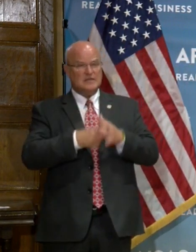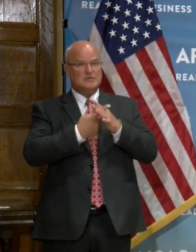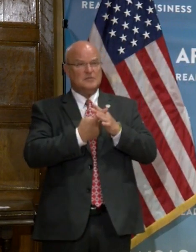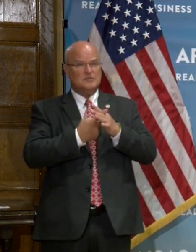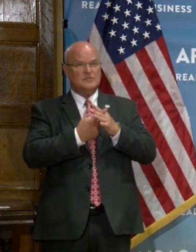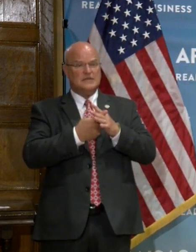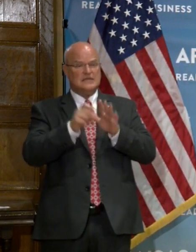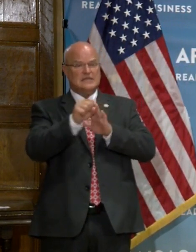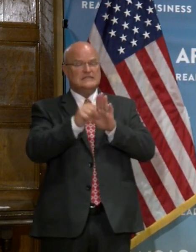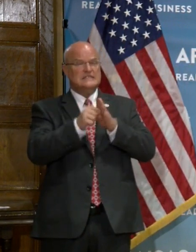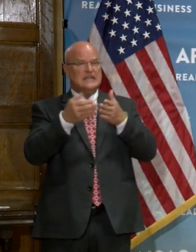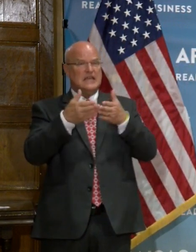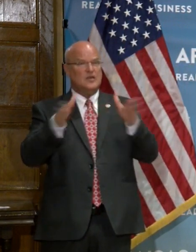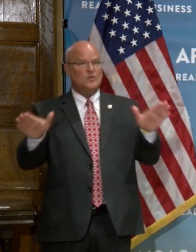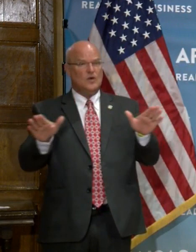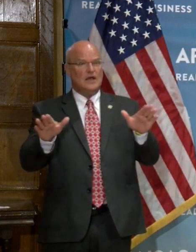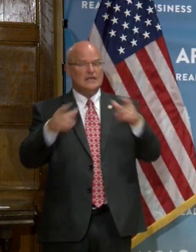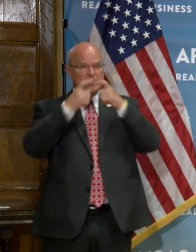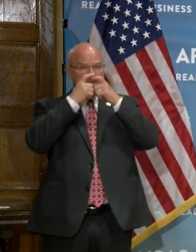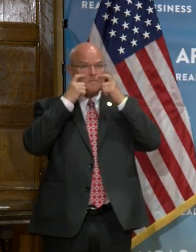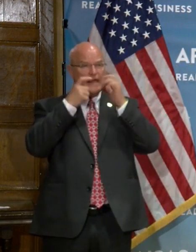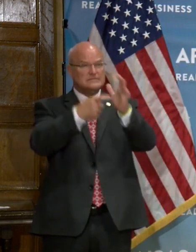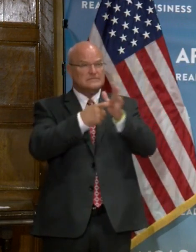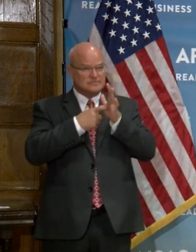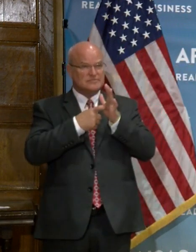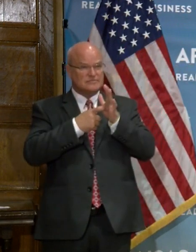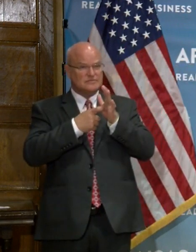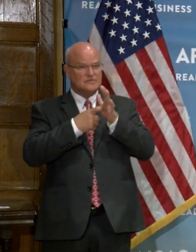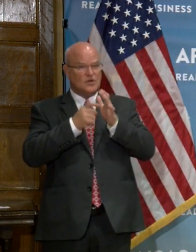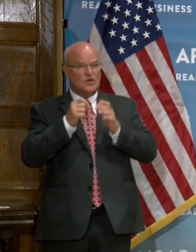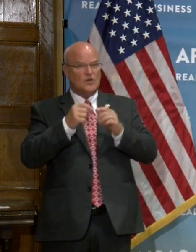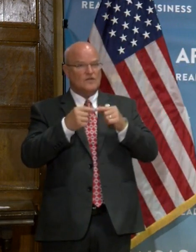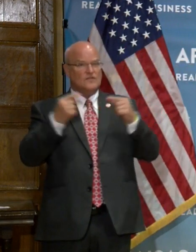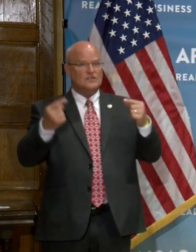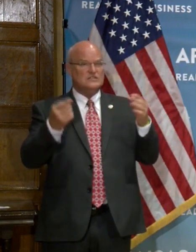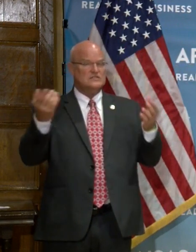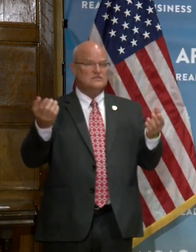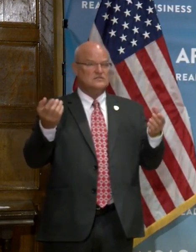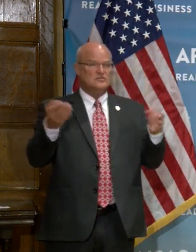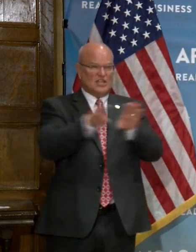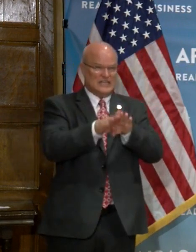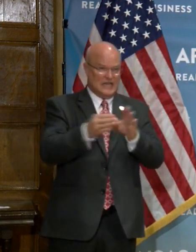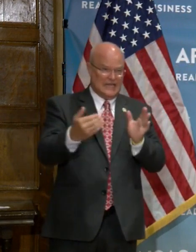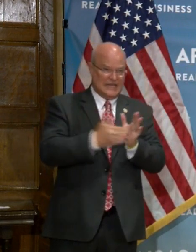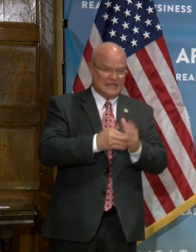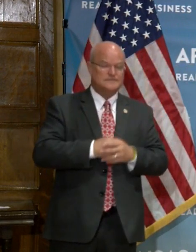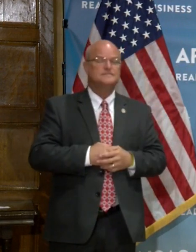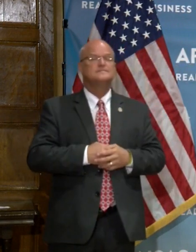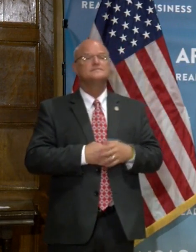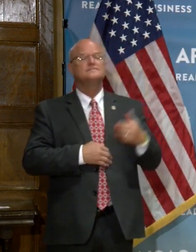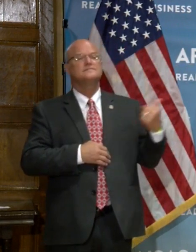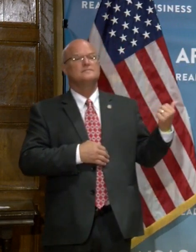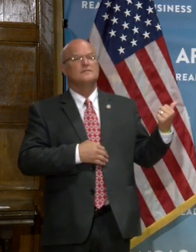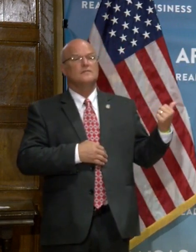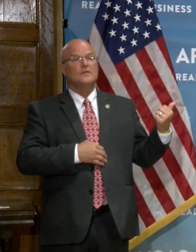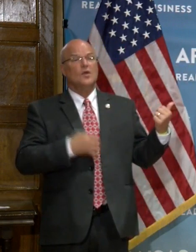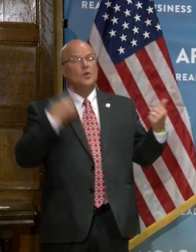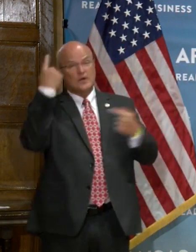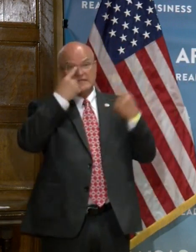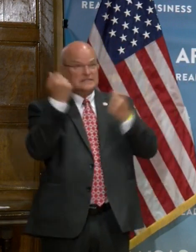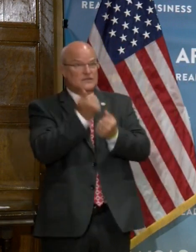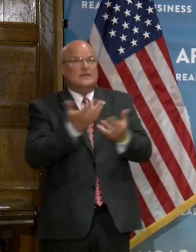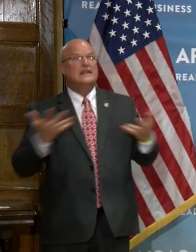a statewide mask order to wear masks versus shutting down again? Well, we'll